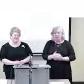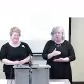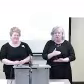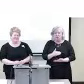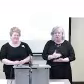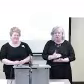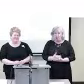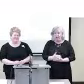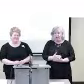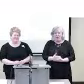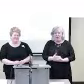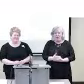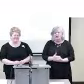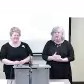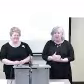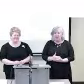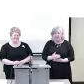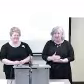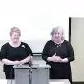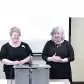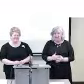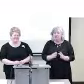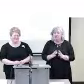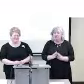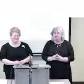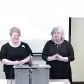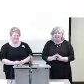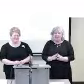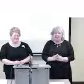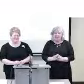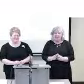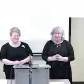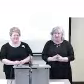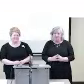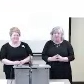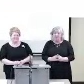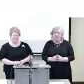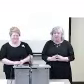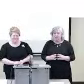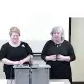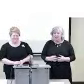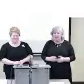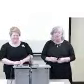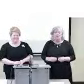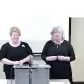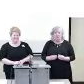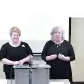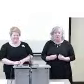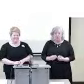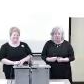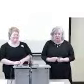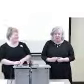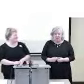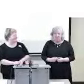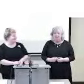planned i'm going to study one hour for that test so when that test time comes and i'm going into one of my